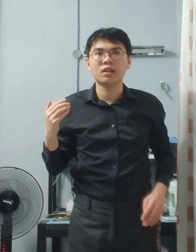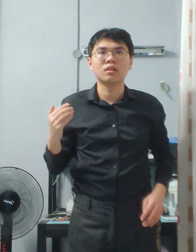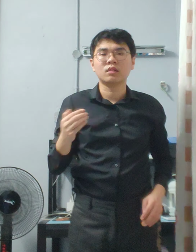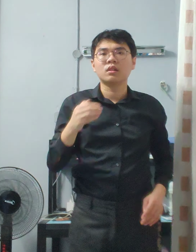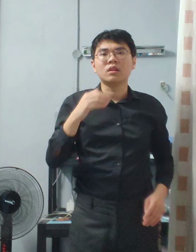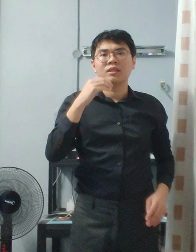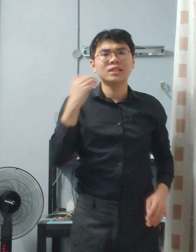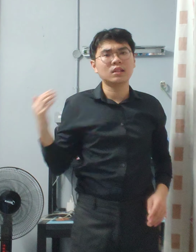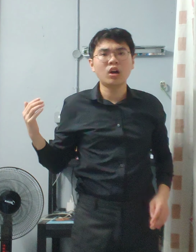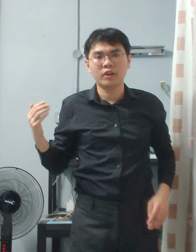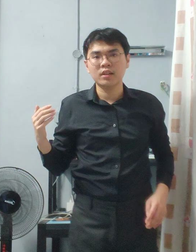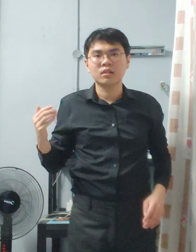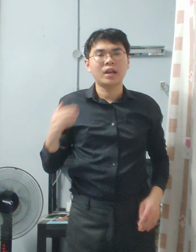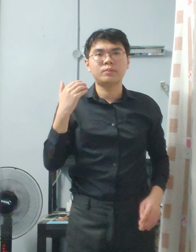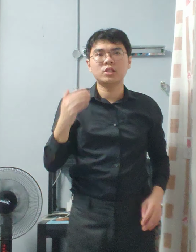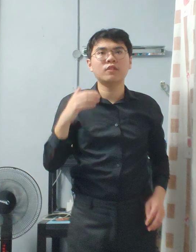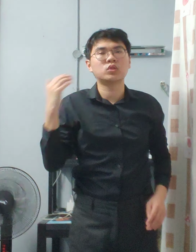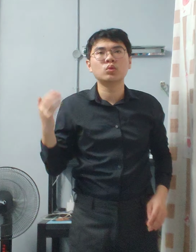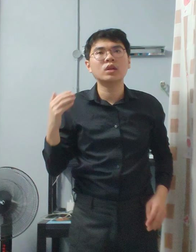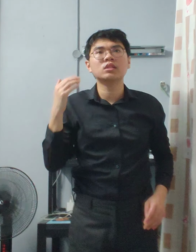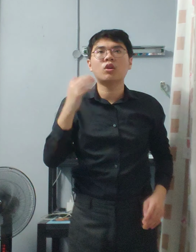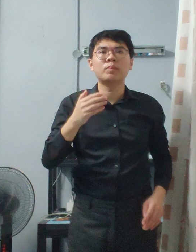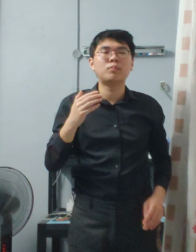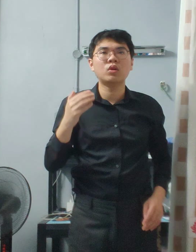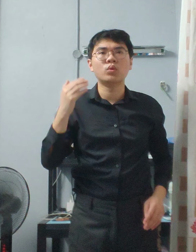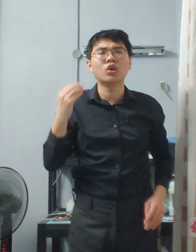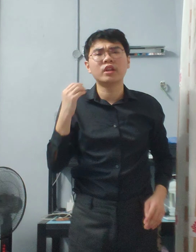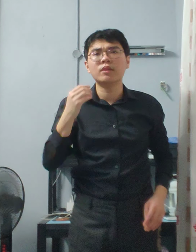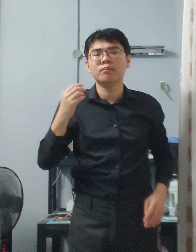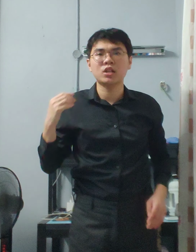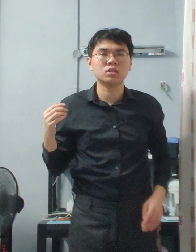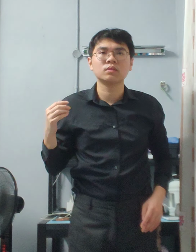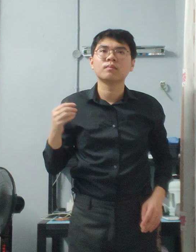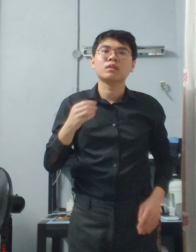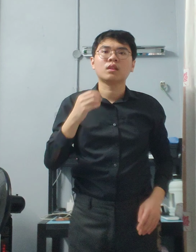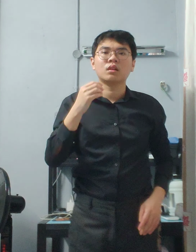ringgit. That's a lot, right? Especially for students or people who don't earn much.